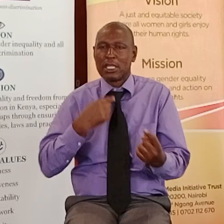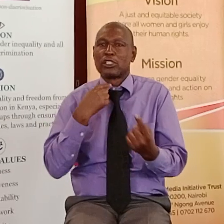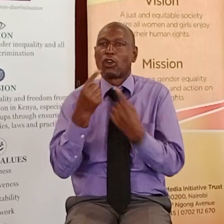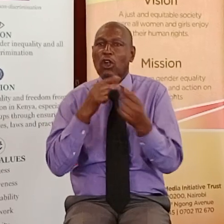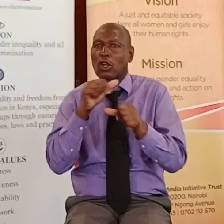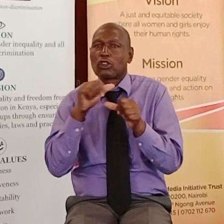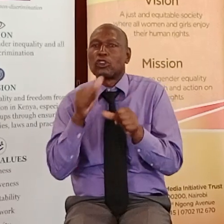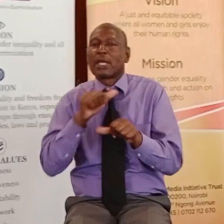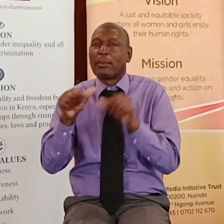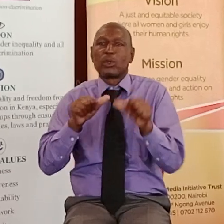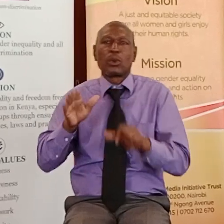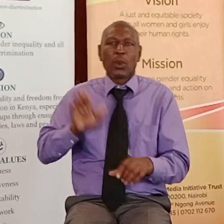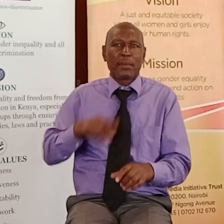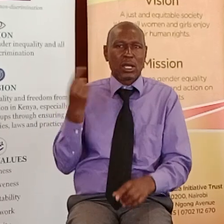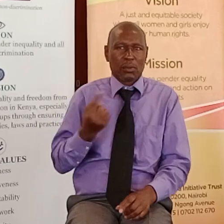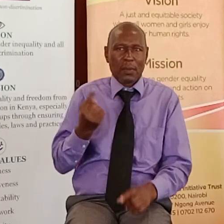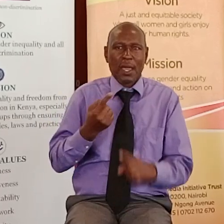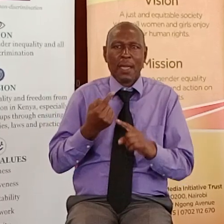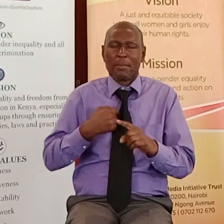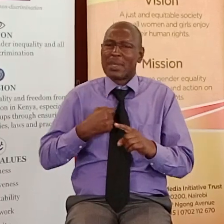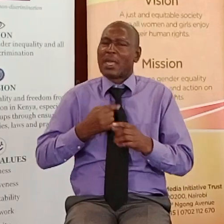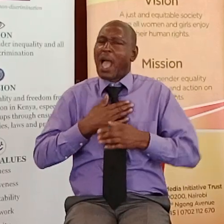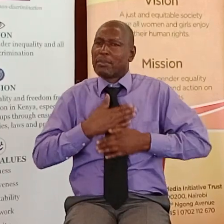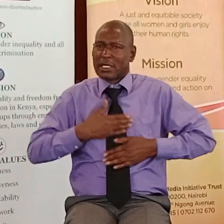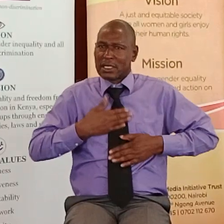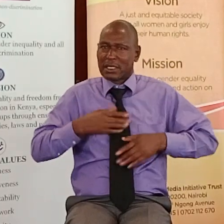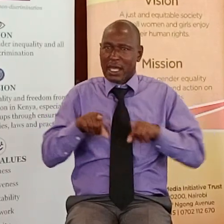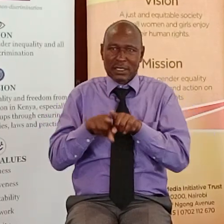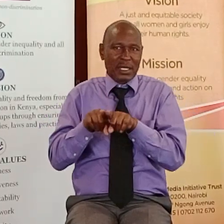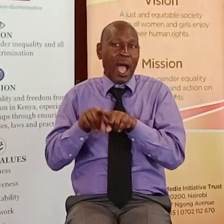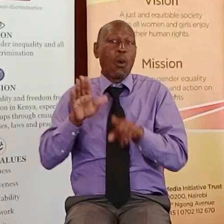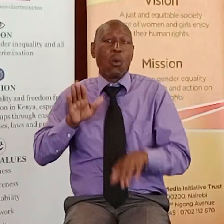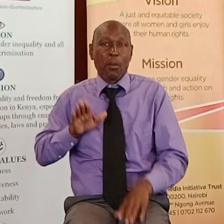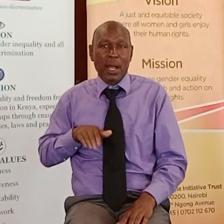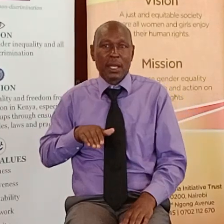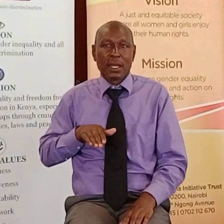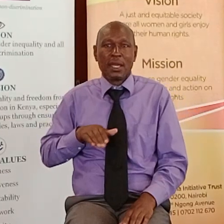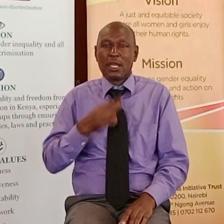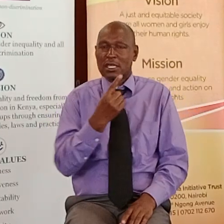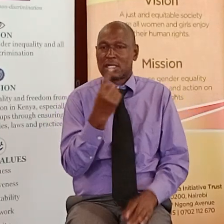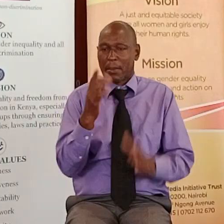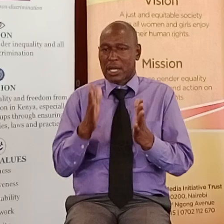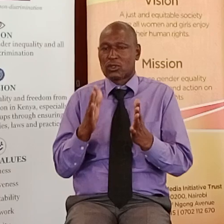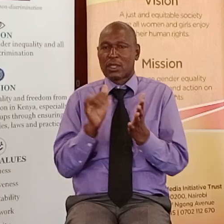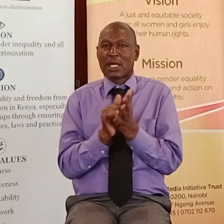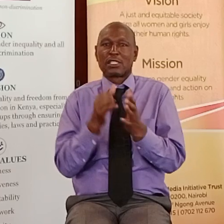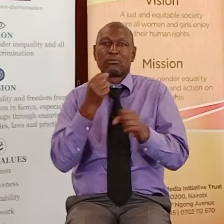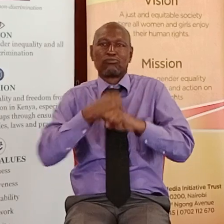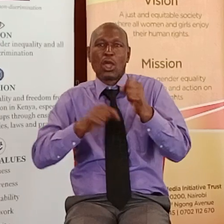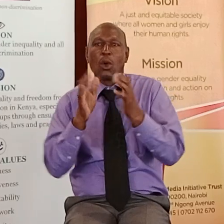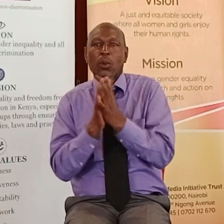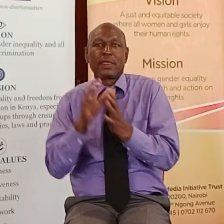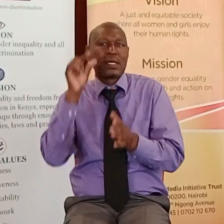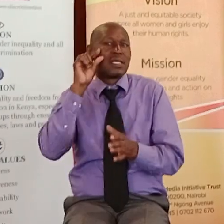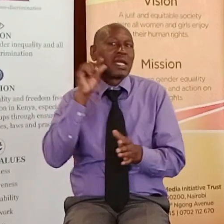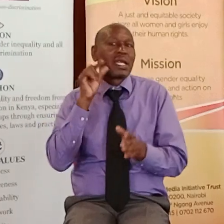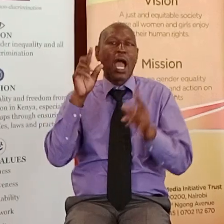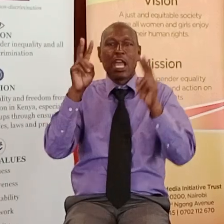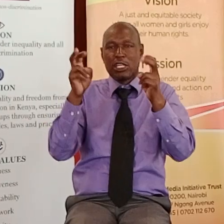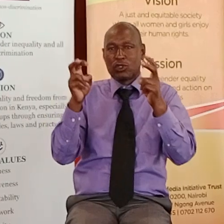women. I appreciate as a woman and a person who wakes up every morning to deal with the gender issue that women are disproportionately affected. But